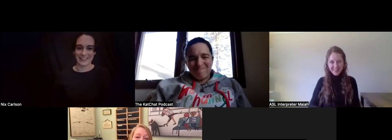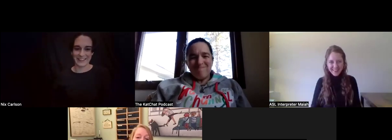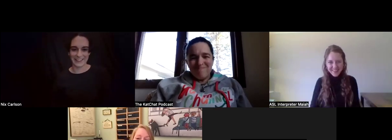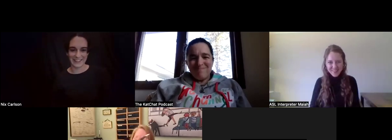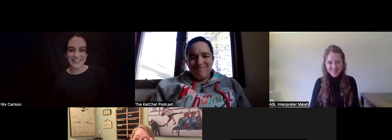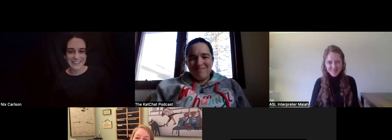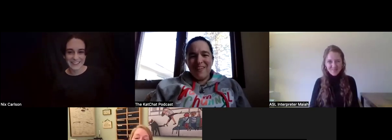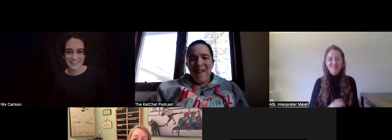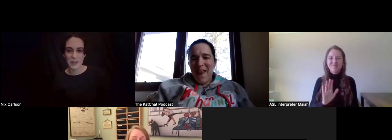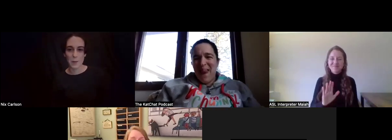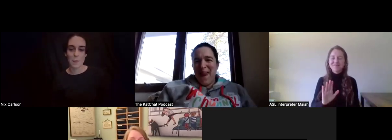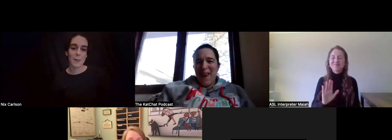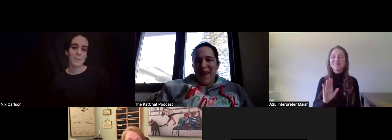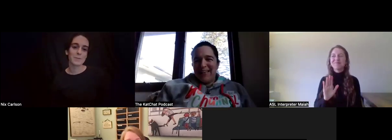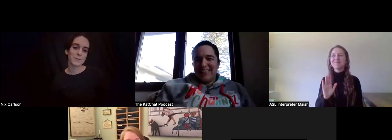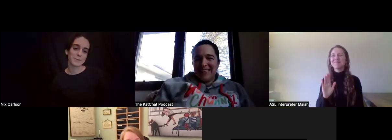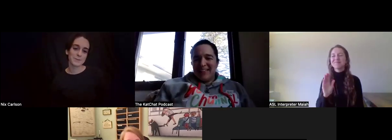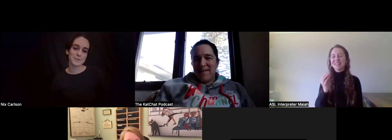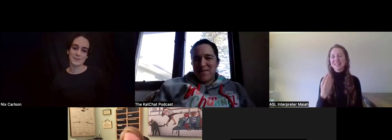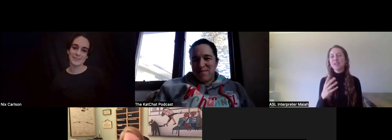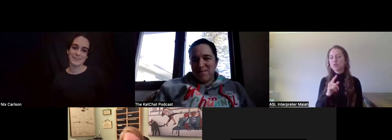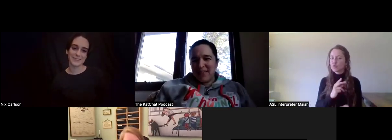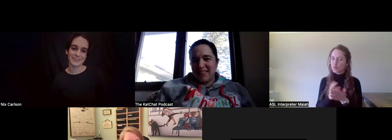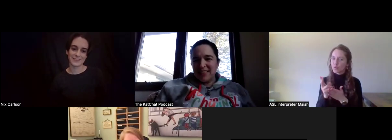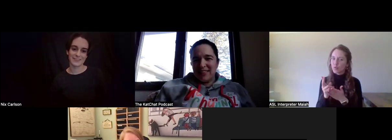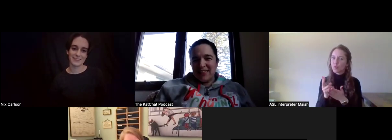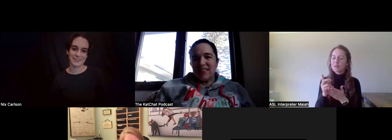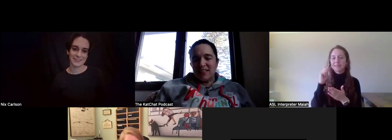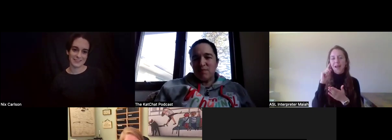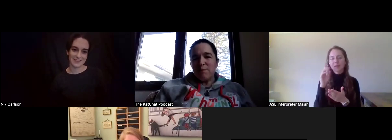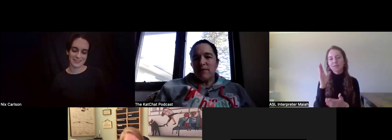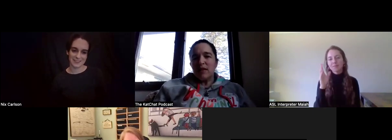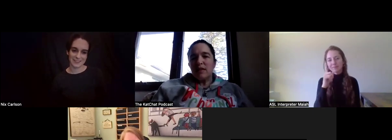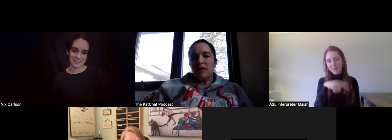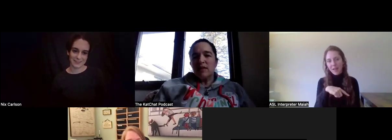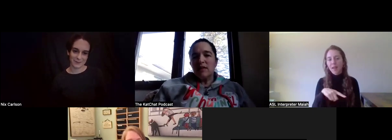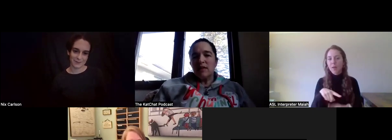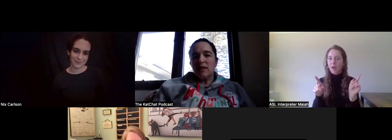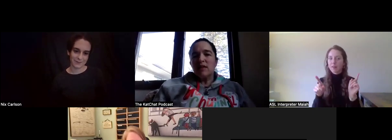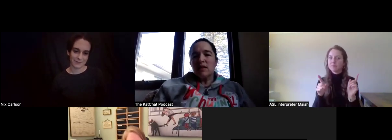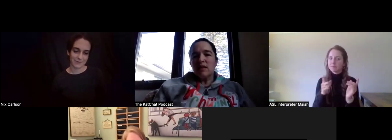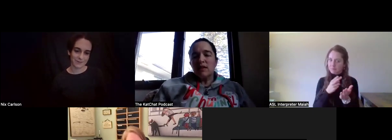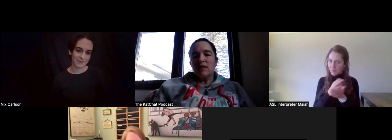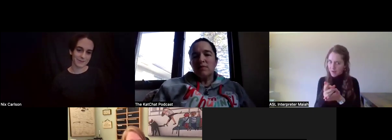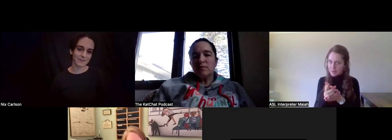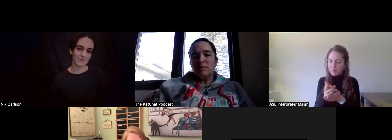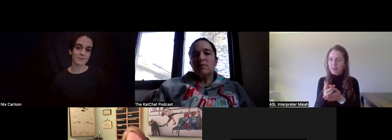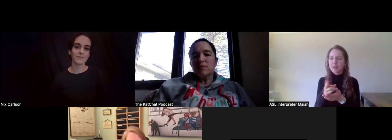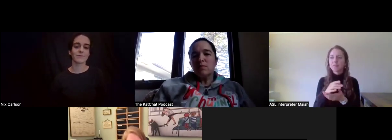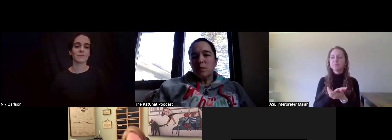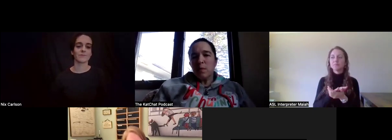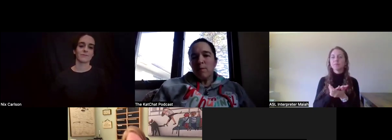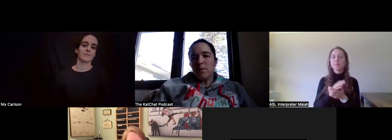Here's the thing, it's true, and it sounds like baloney, but I'm not kidding you. Every one of them are